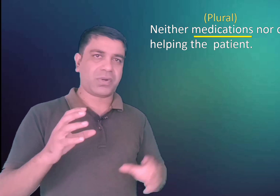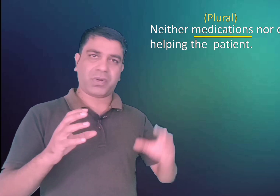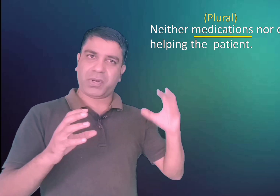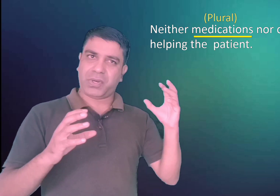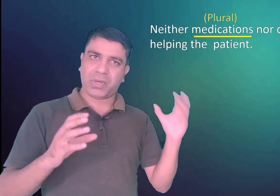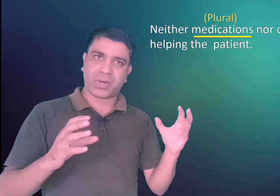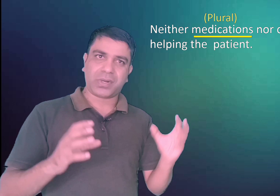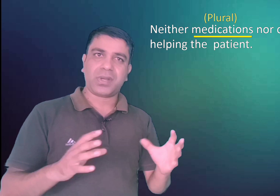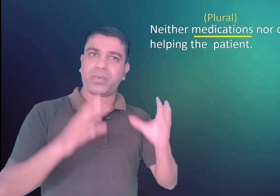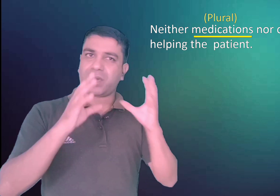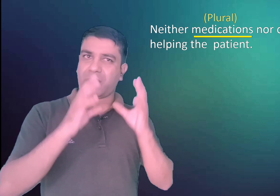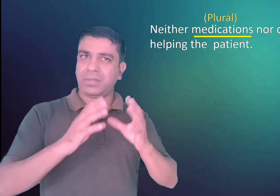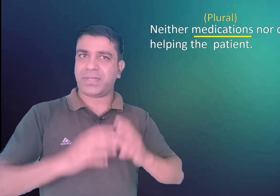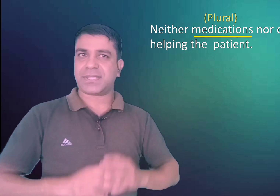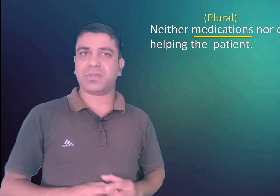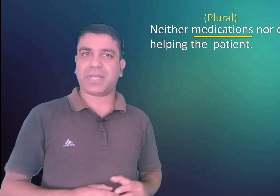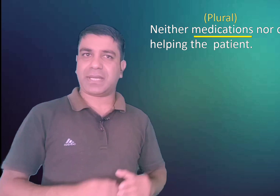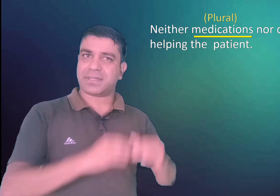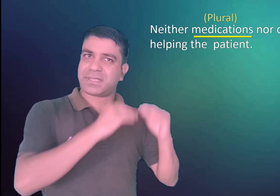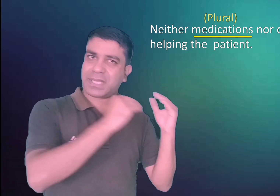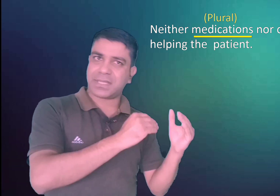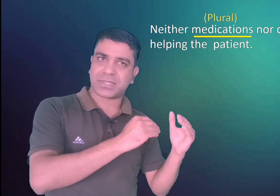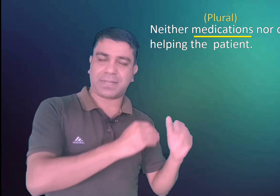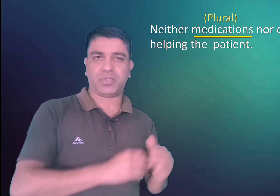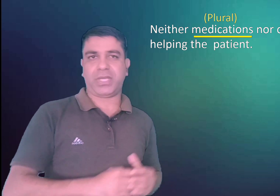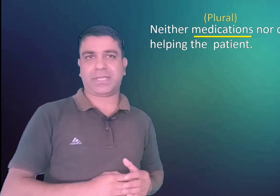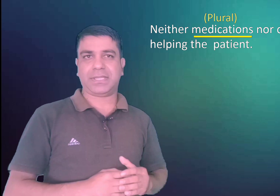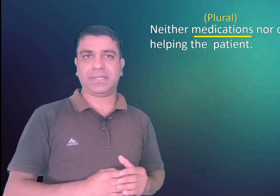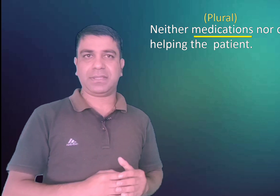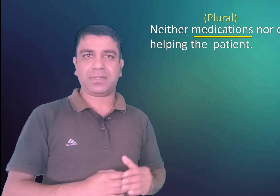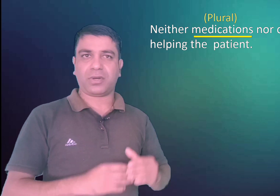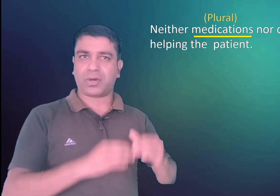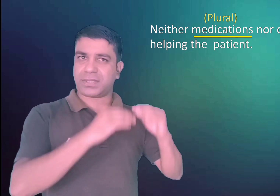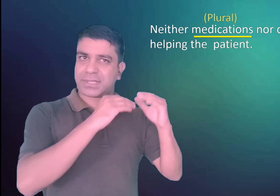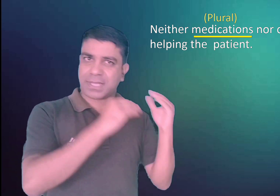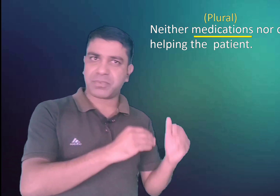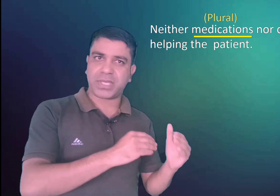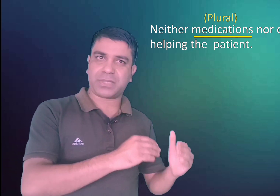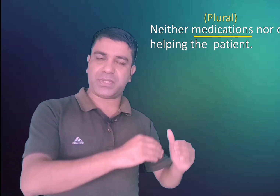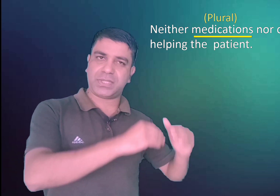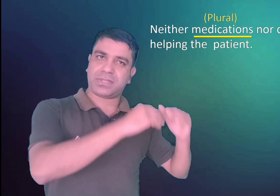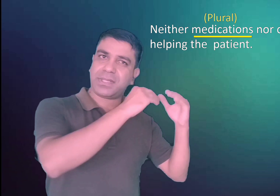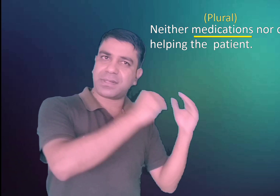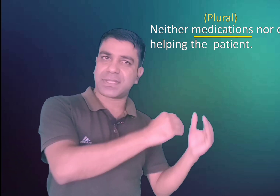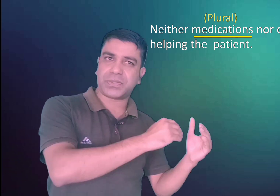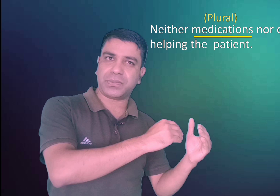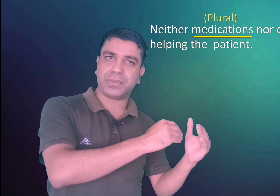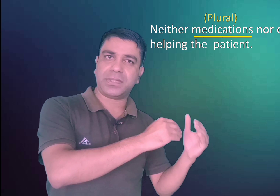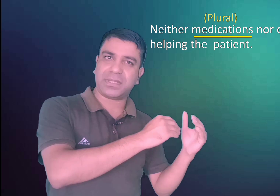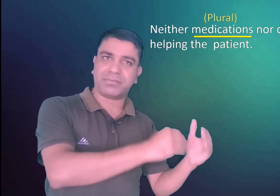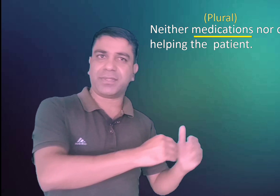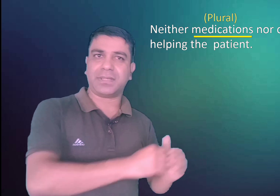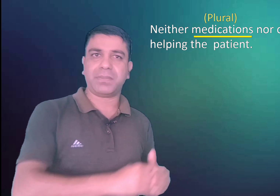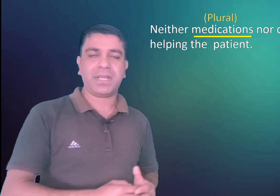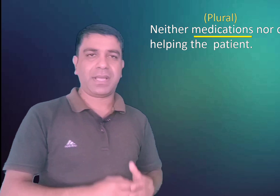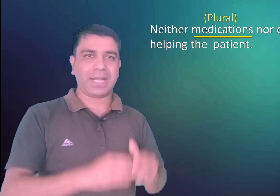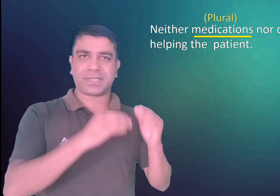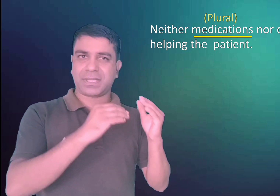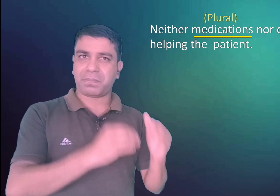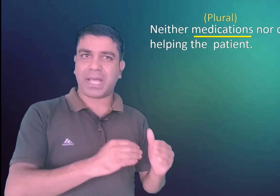or nor, we always look at the second subject or the subject which is nearest to the verb and